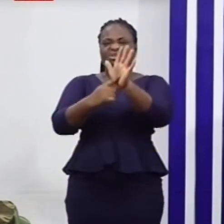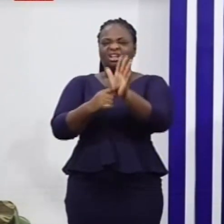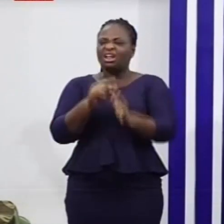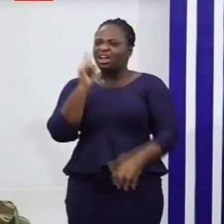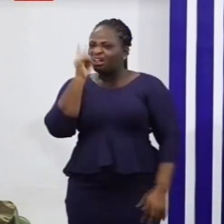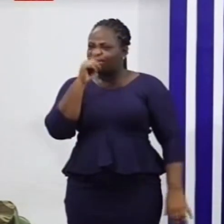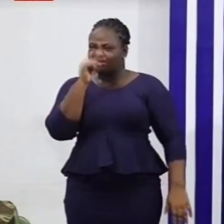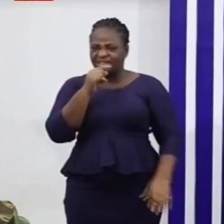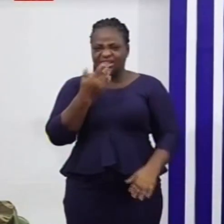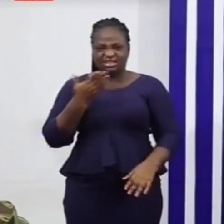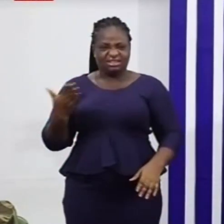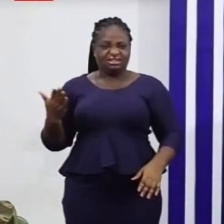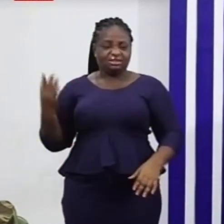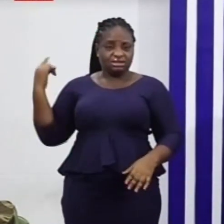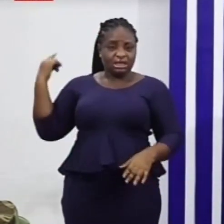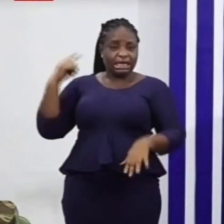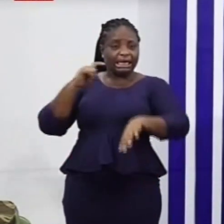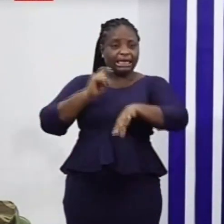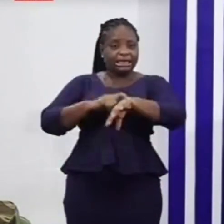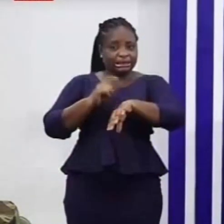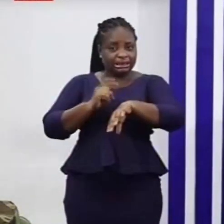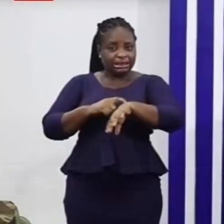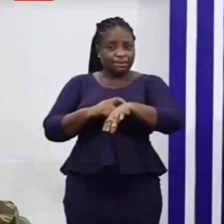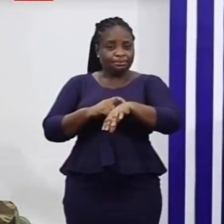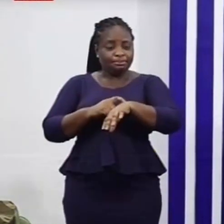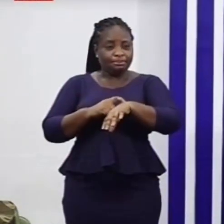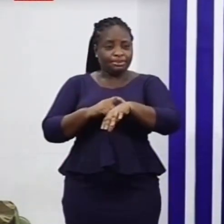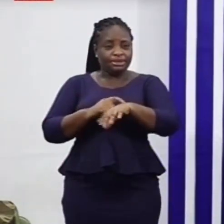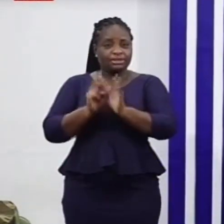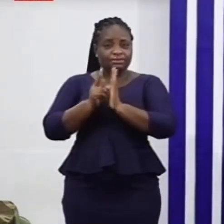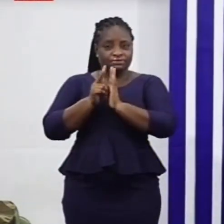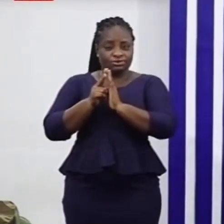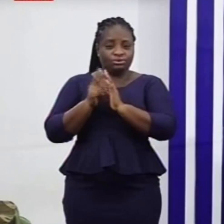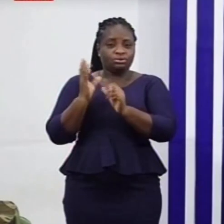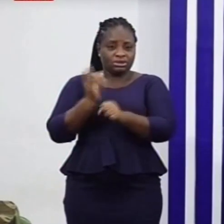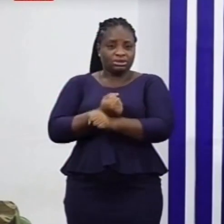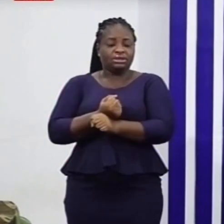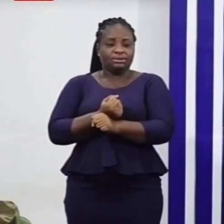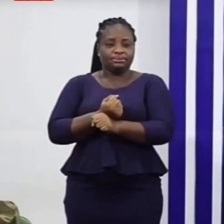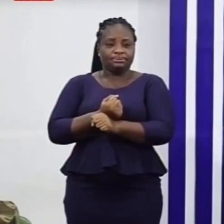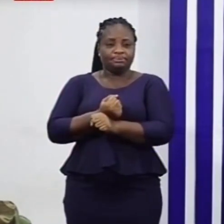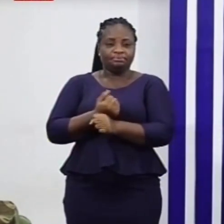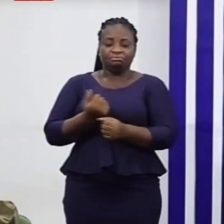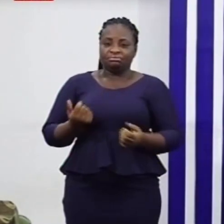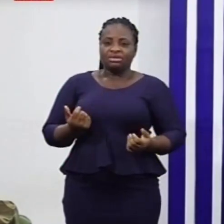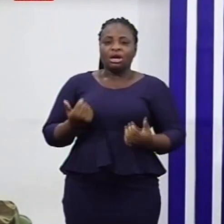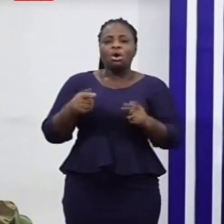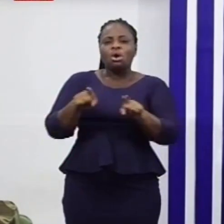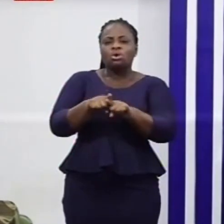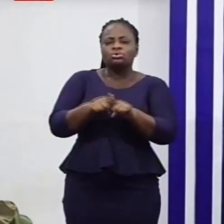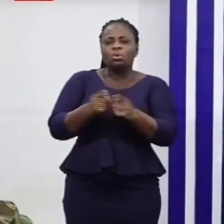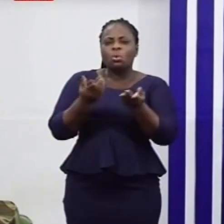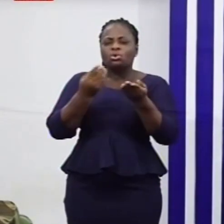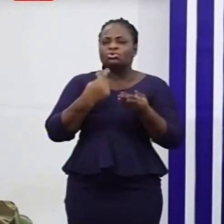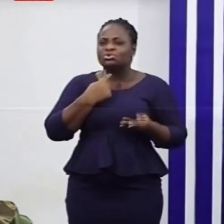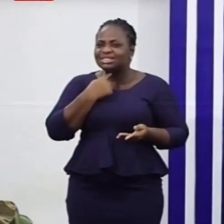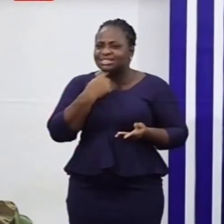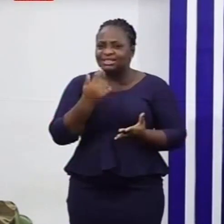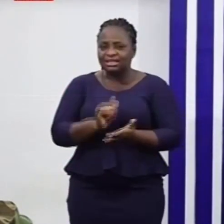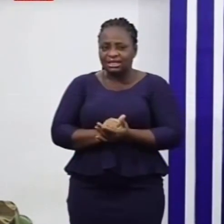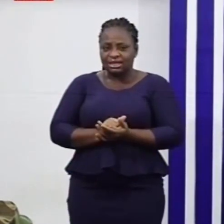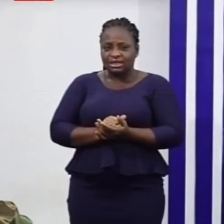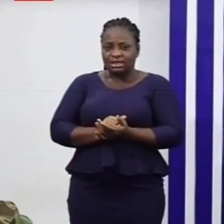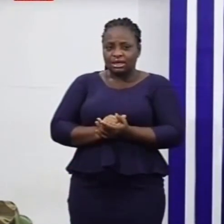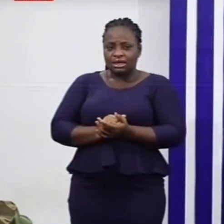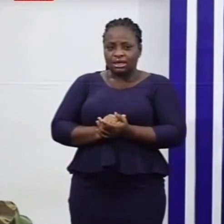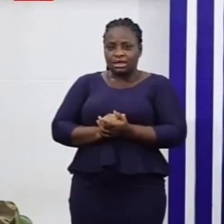the context, the actual times and context in which those videos were taken. We also would like to make the point that the state takes